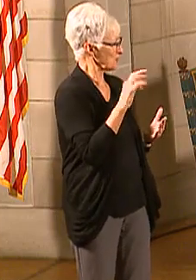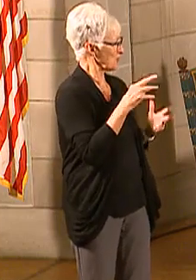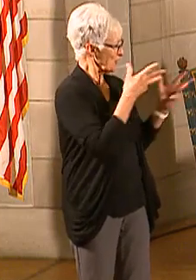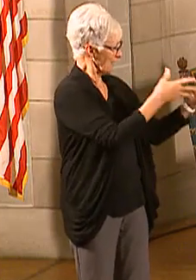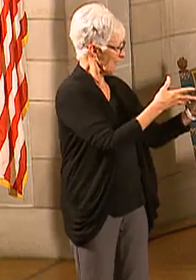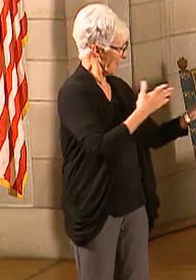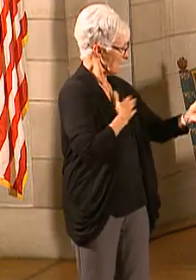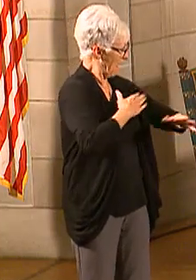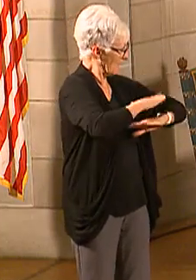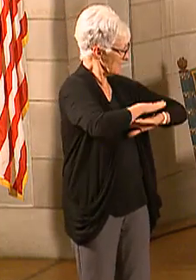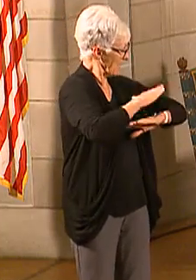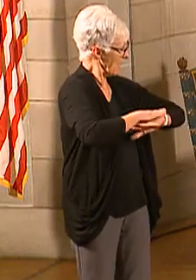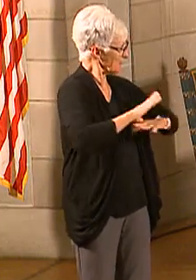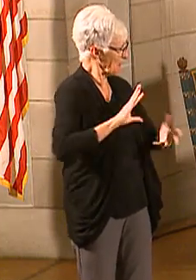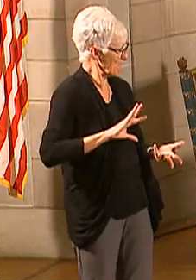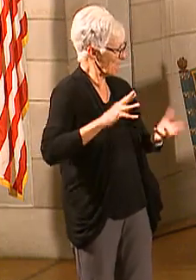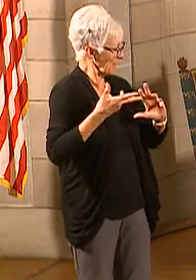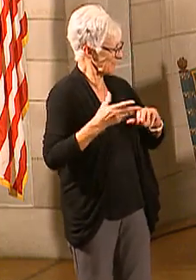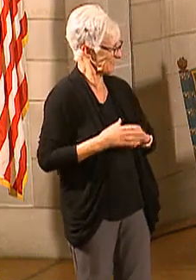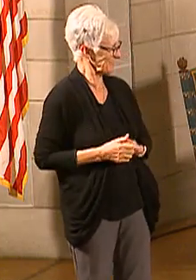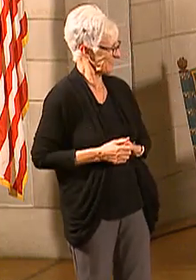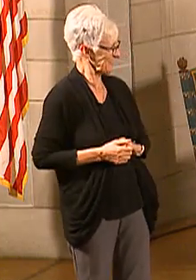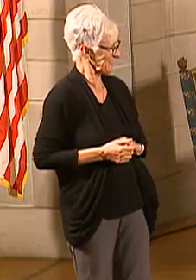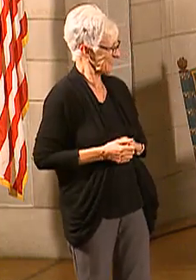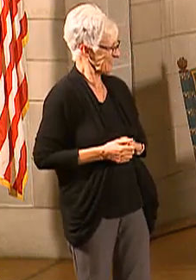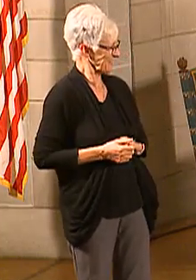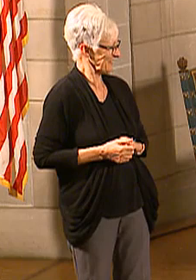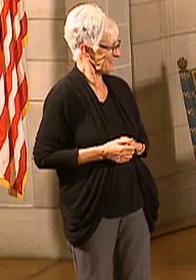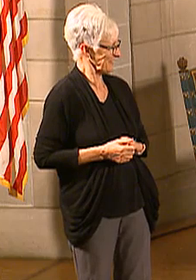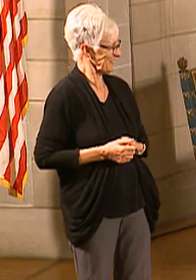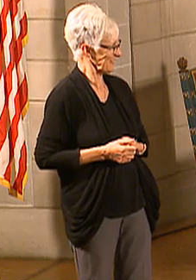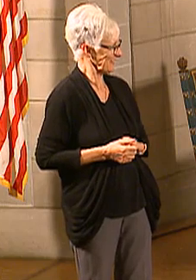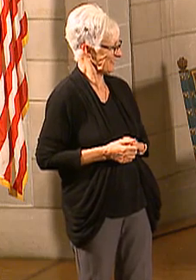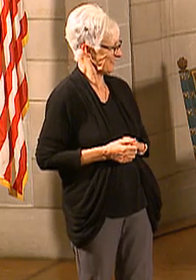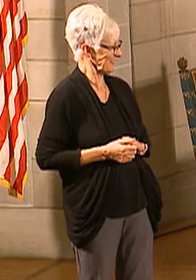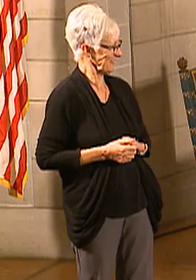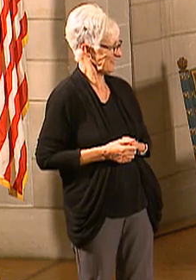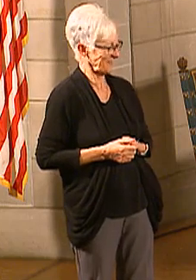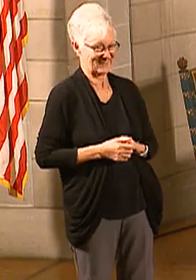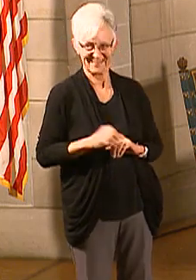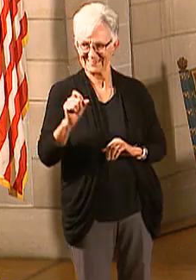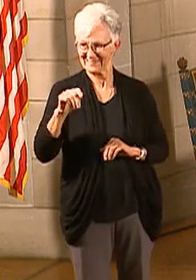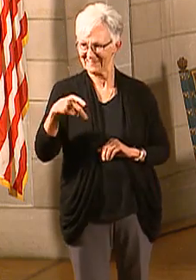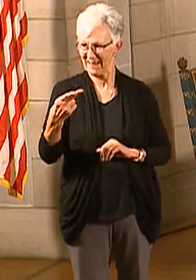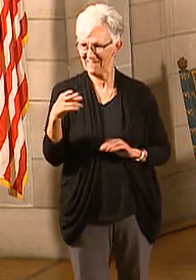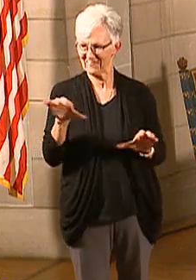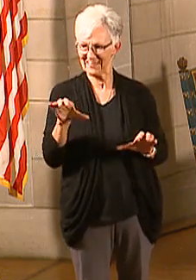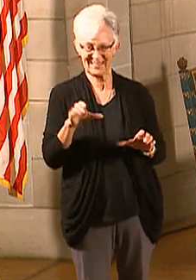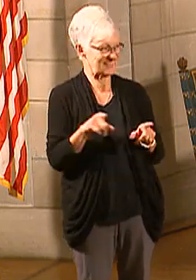left all your notes here. Well, I don't know, stuff, okay. Stephanie did the same thing.